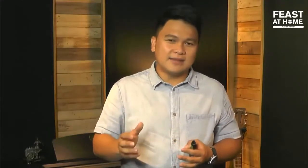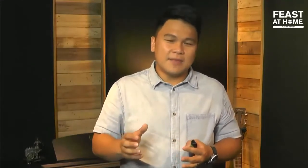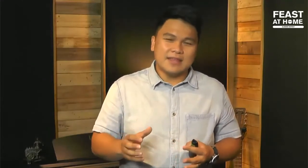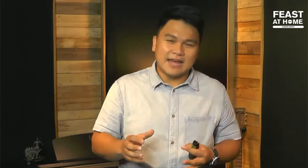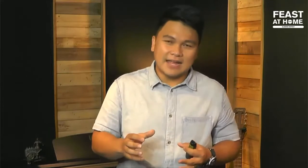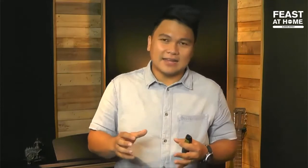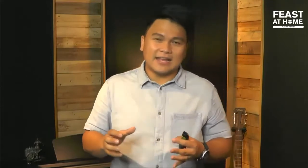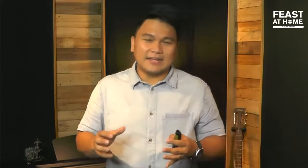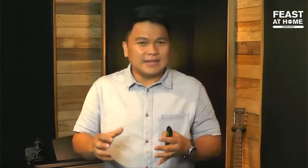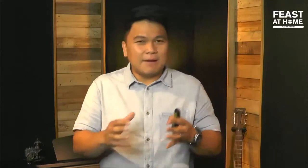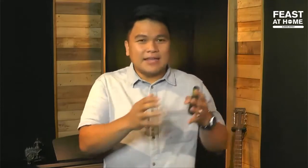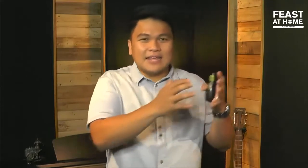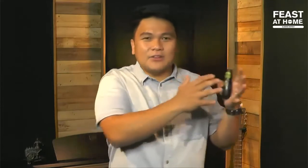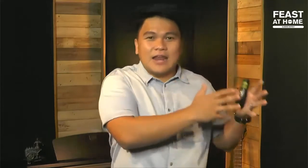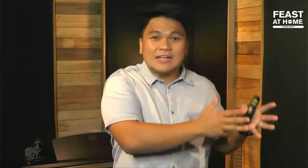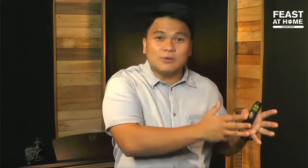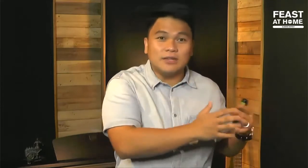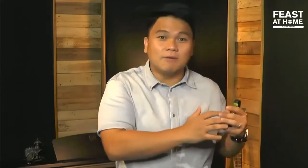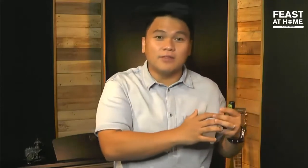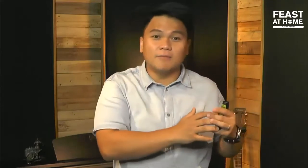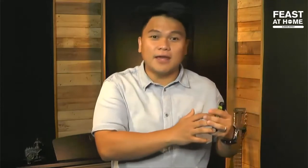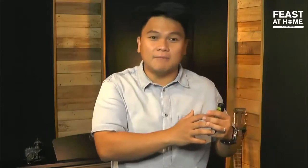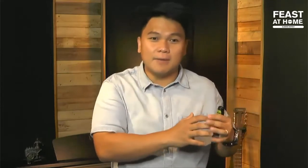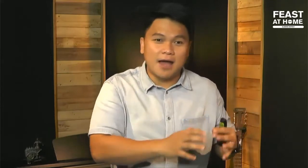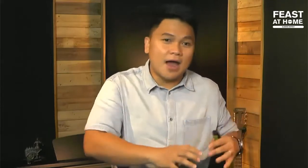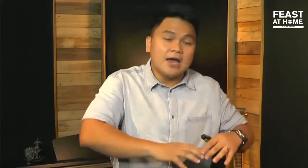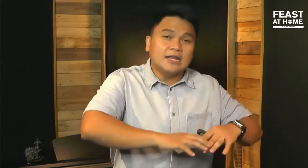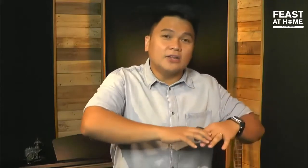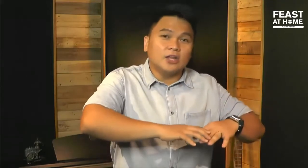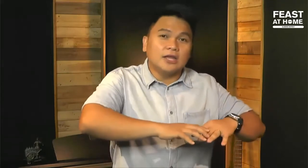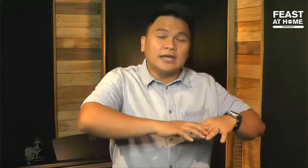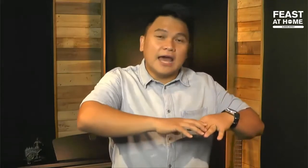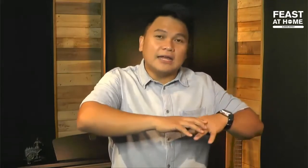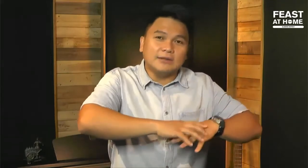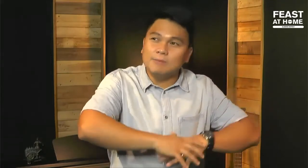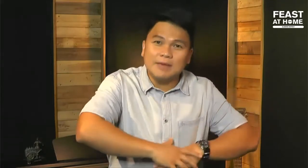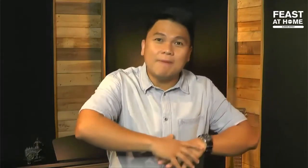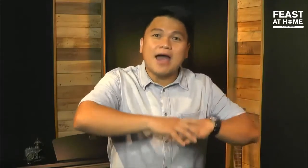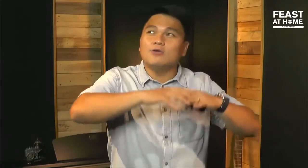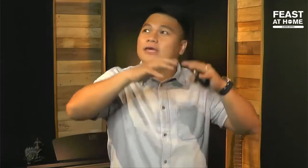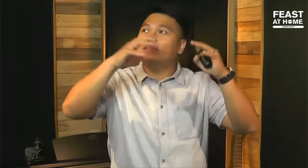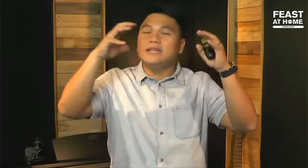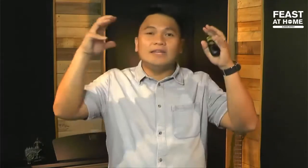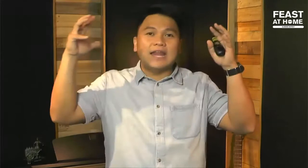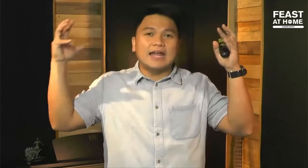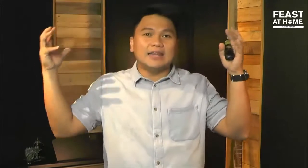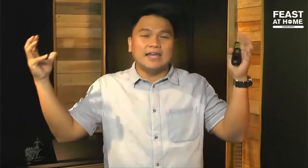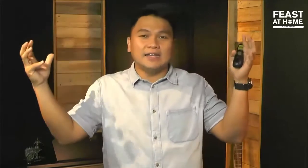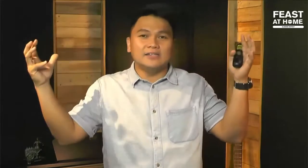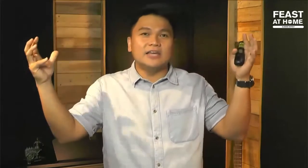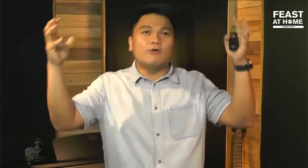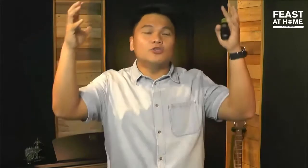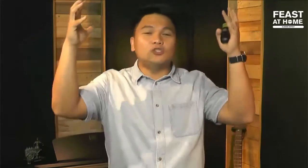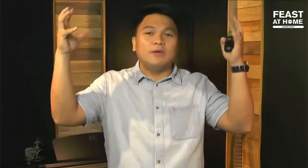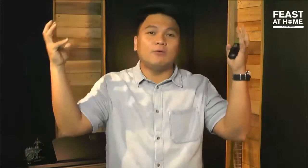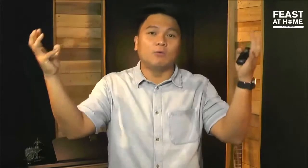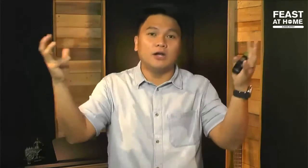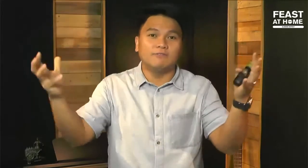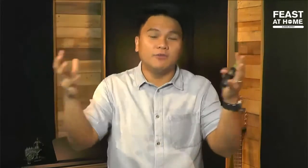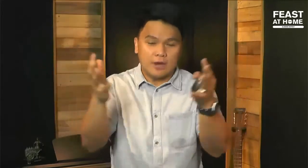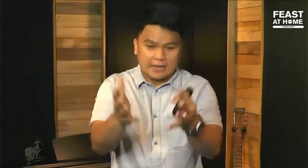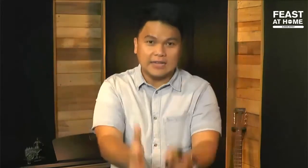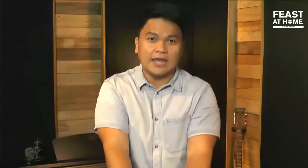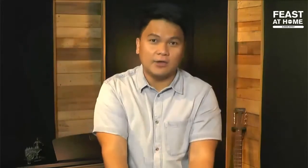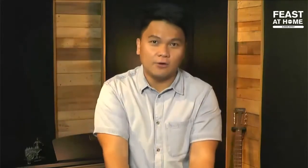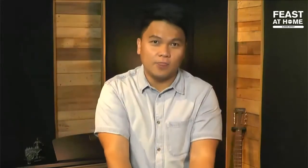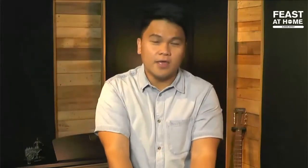this, that nabanggit na ito last week ni Brother Mike, malamang, that iba yung intindi natin sa cosmic